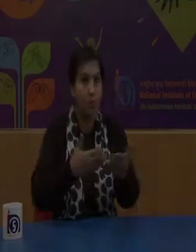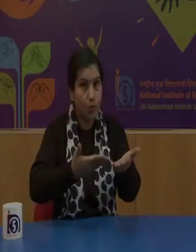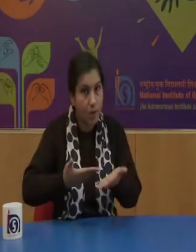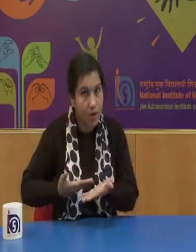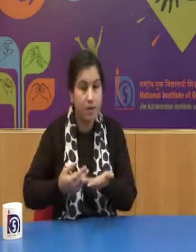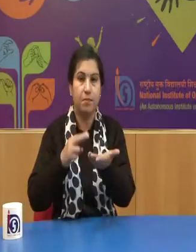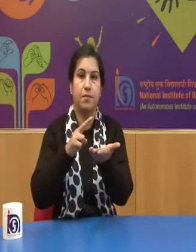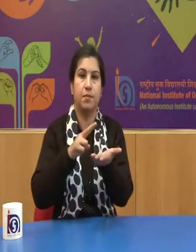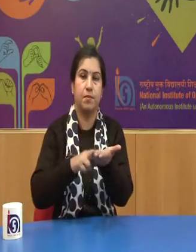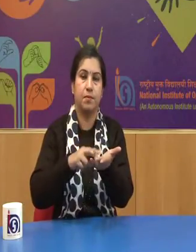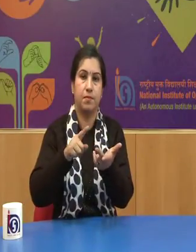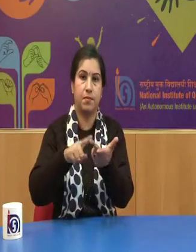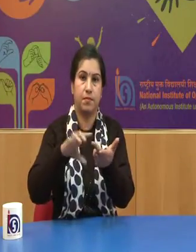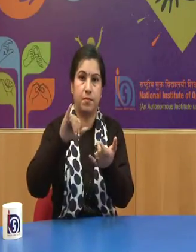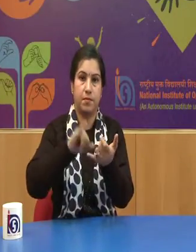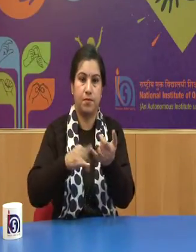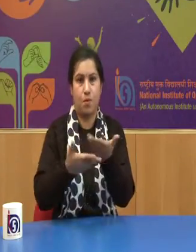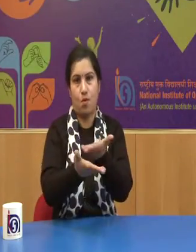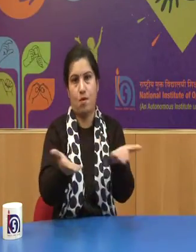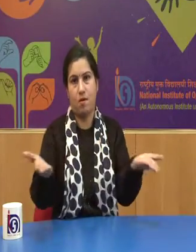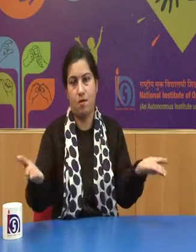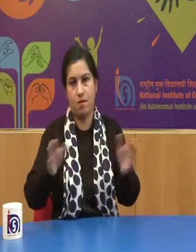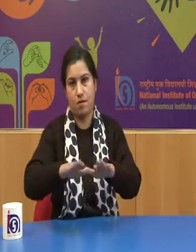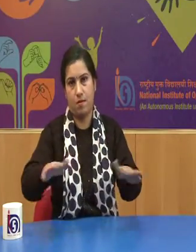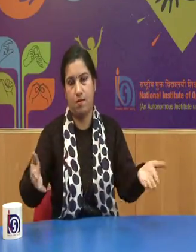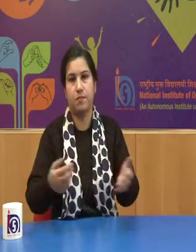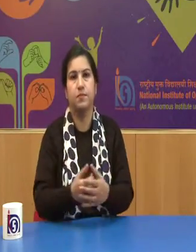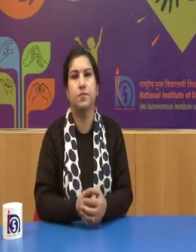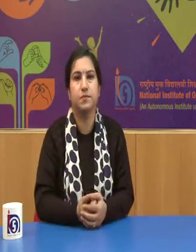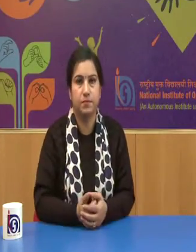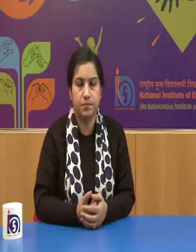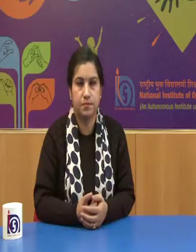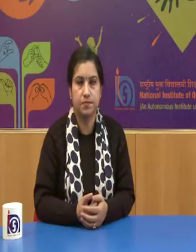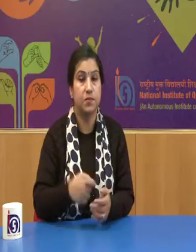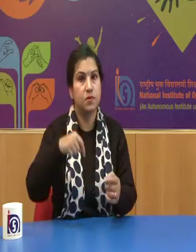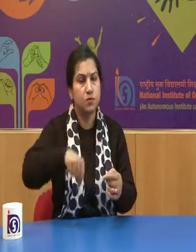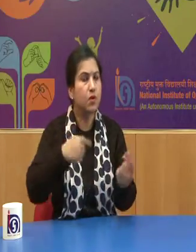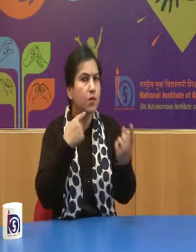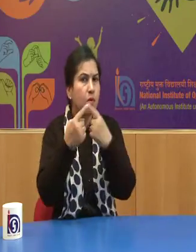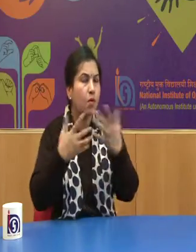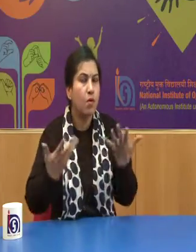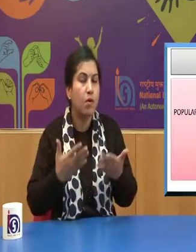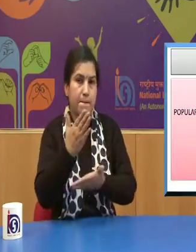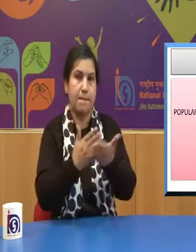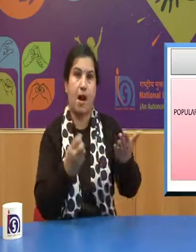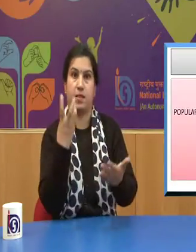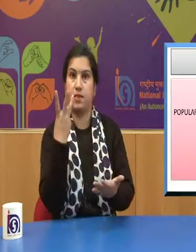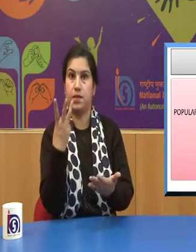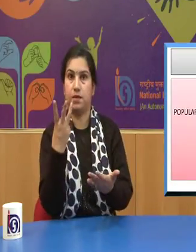Welcome learners. Welcome to NIOS. Today we will study third part of the